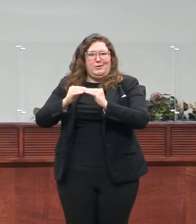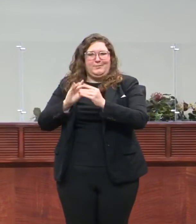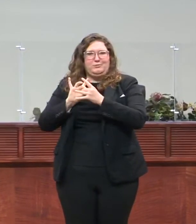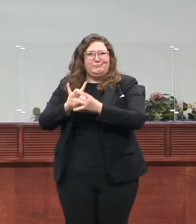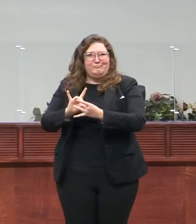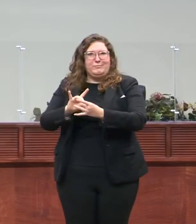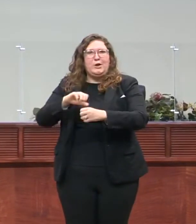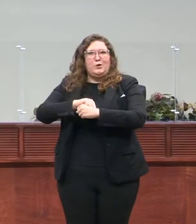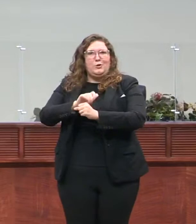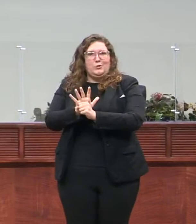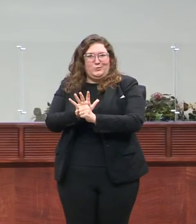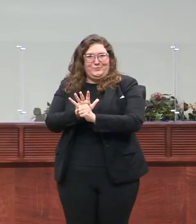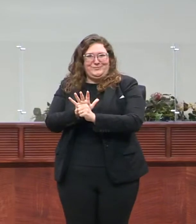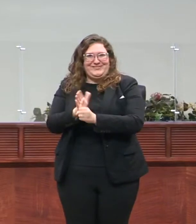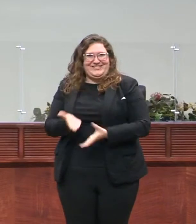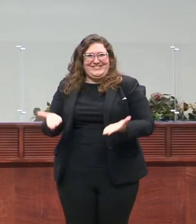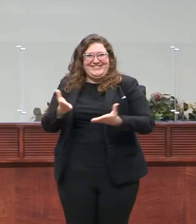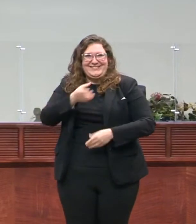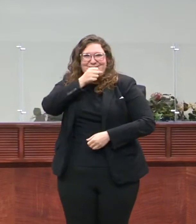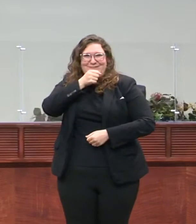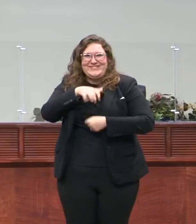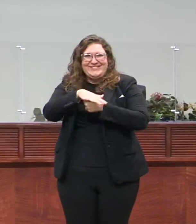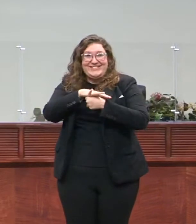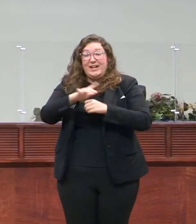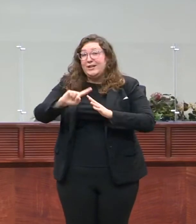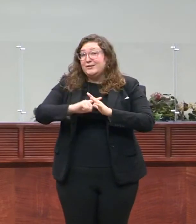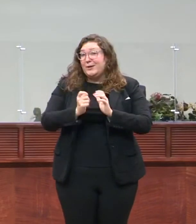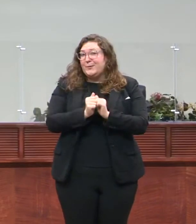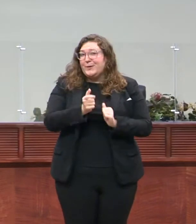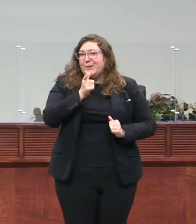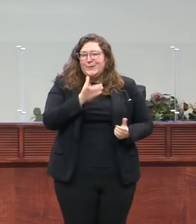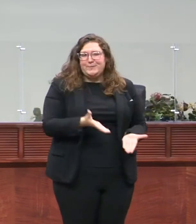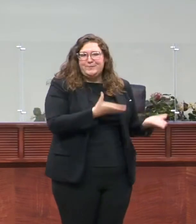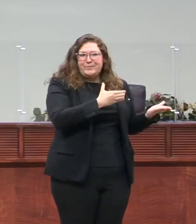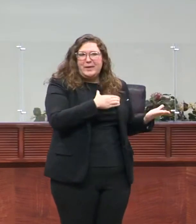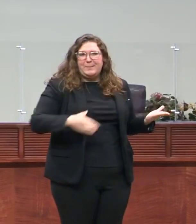information here in Orange County. We will begin with Mayor Demings. Mayor?